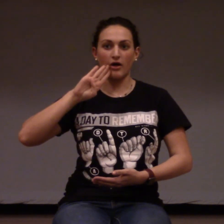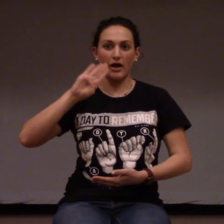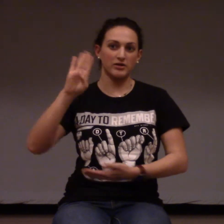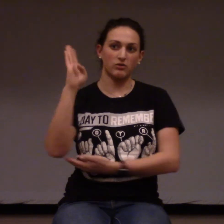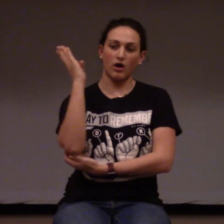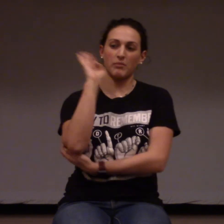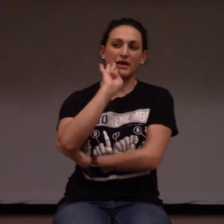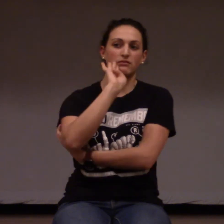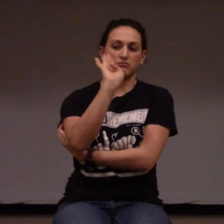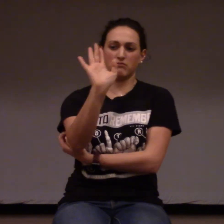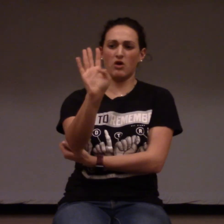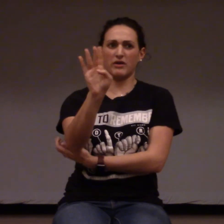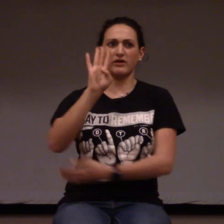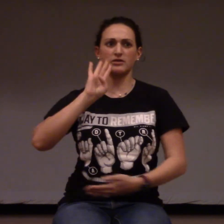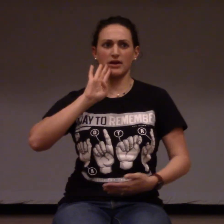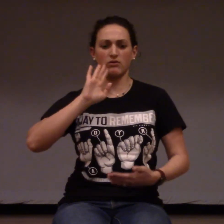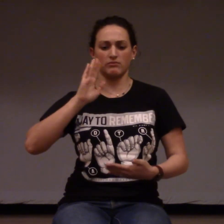do all my fingers out.